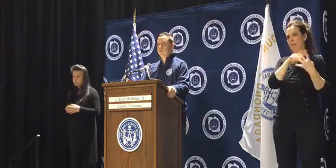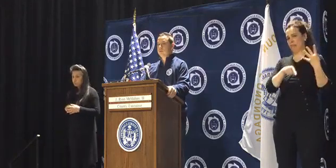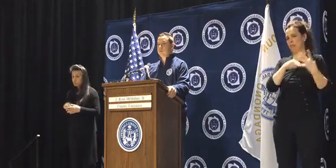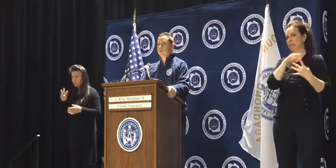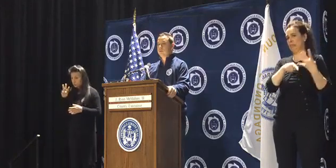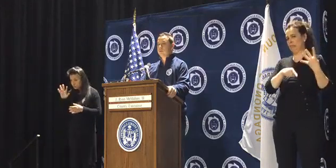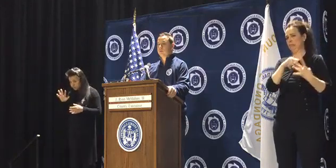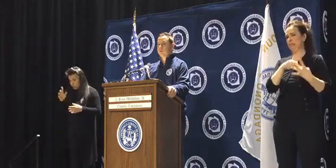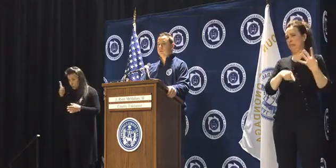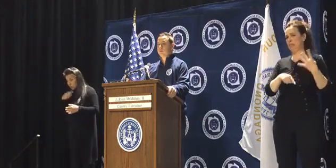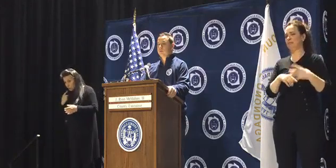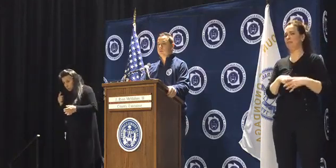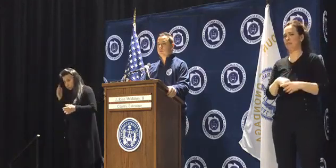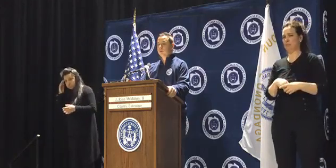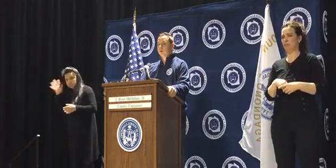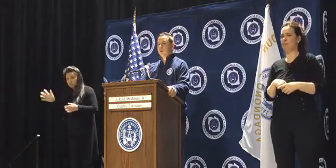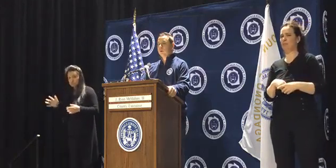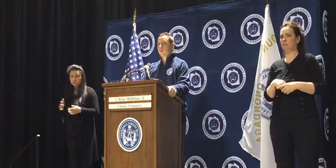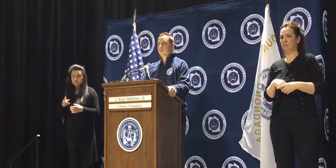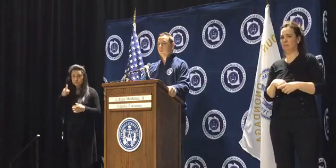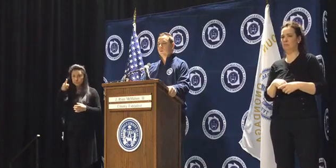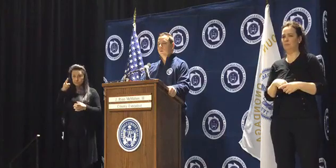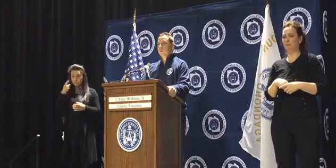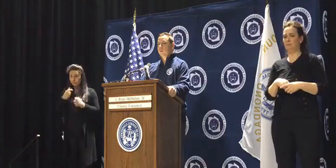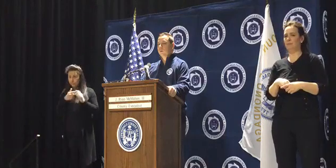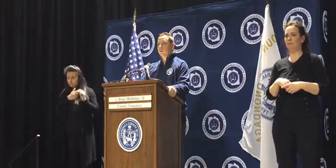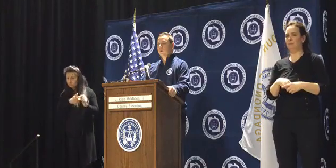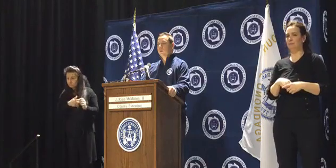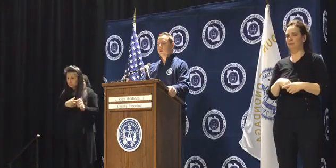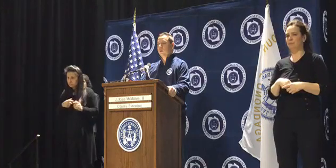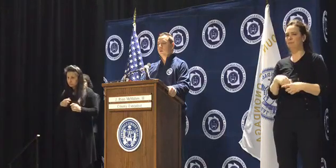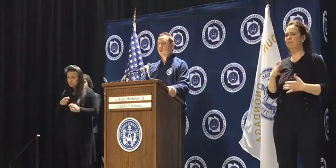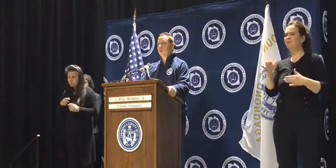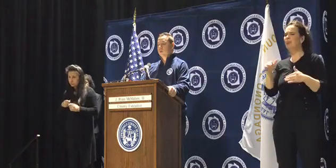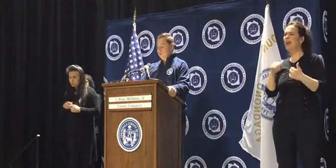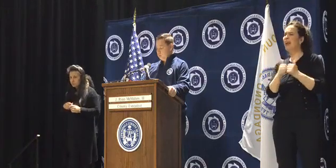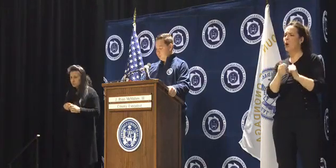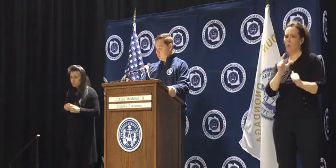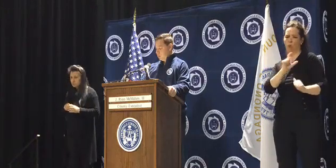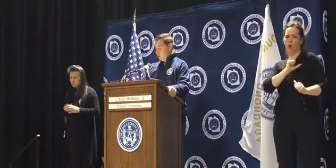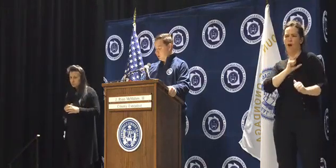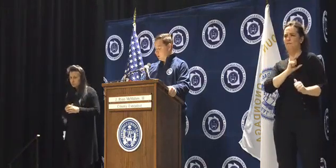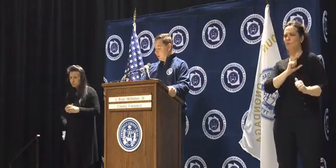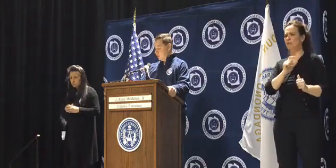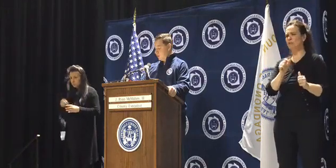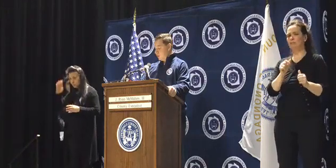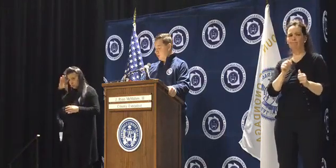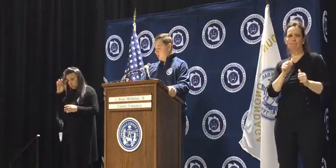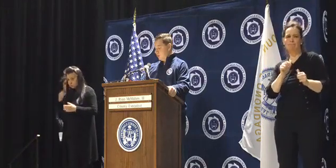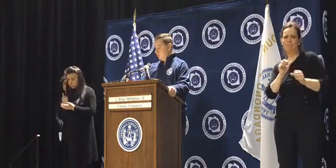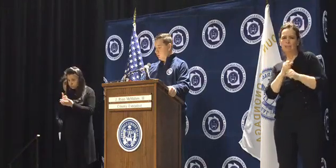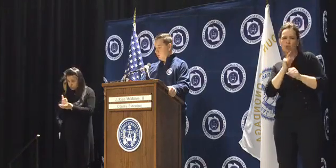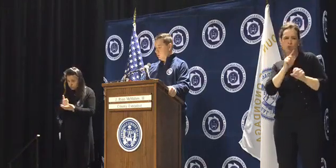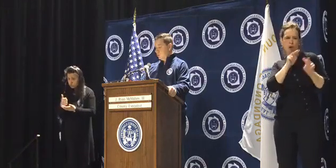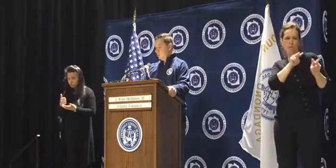enforcement planning to enforce this social distancing thing when spring breakers do come back? Yeah, look at